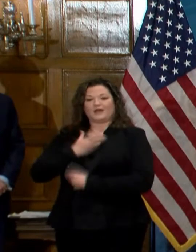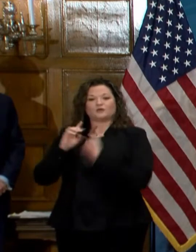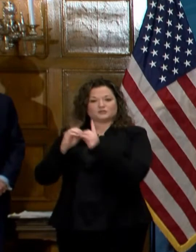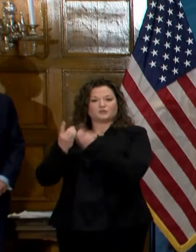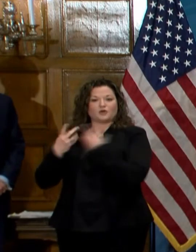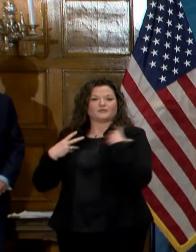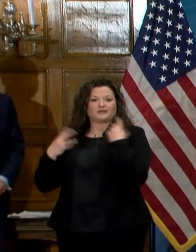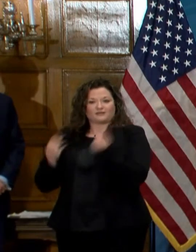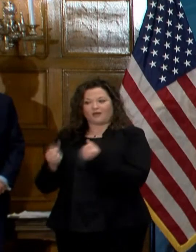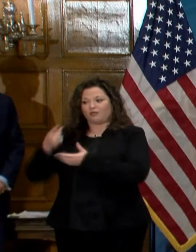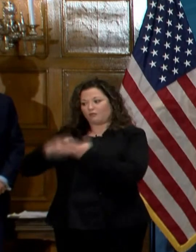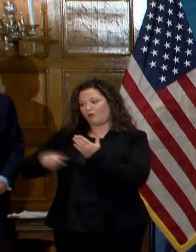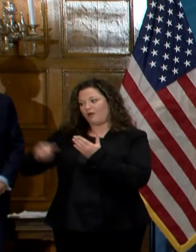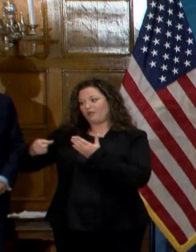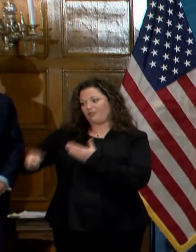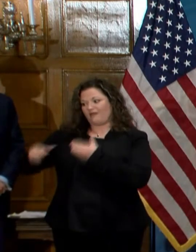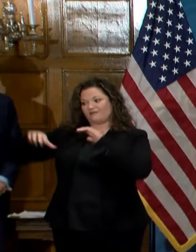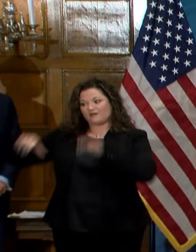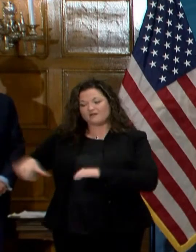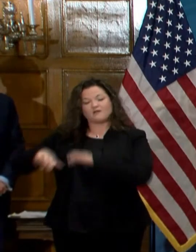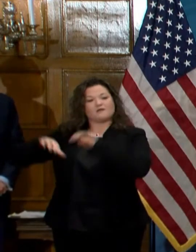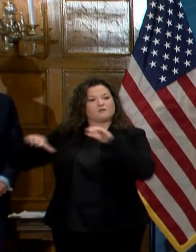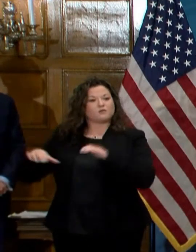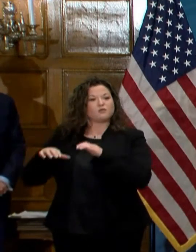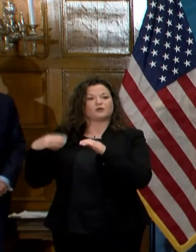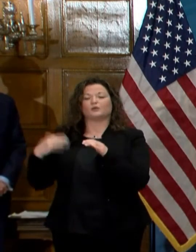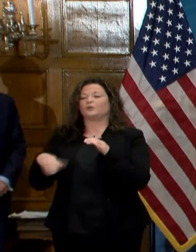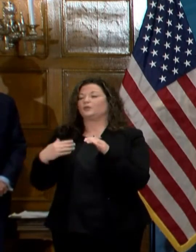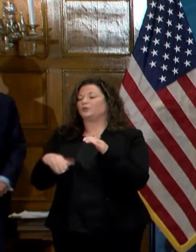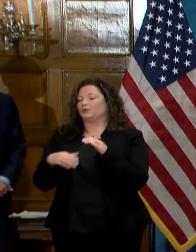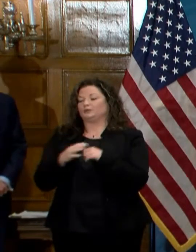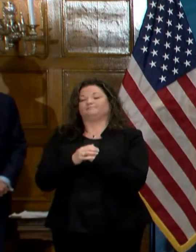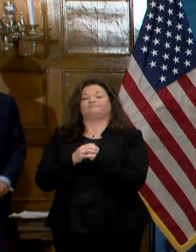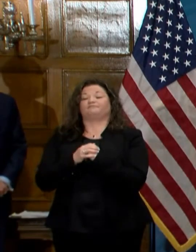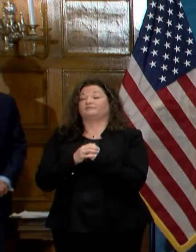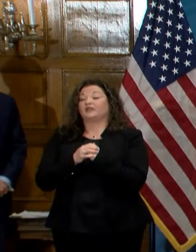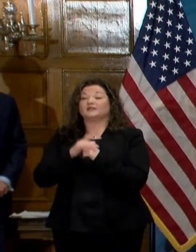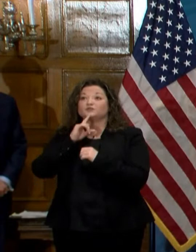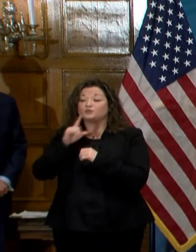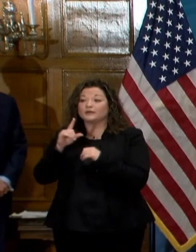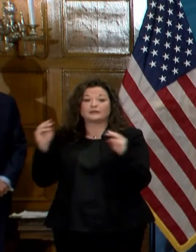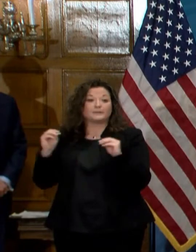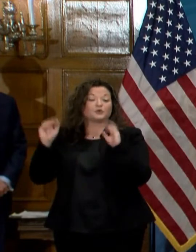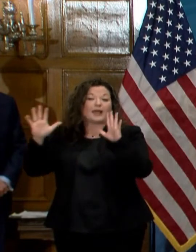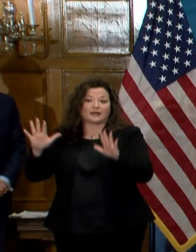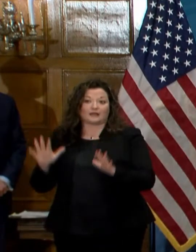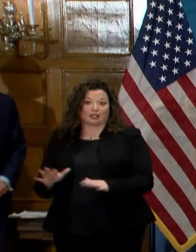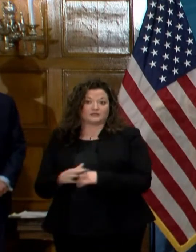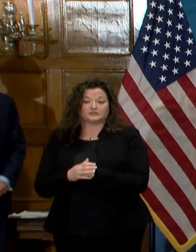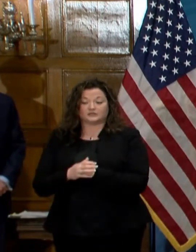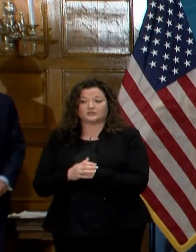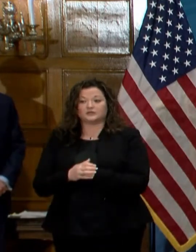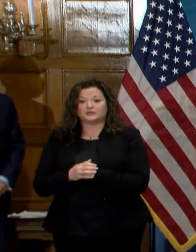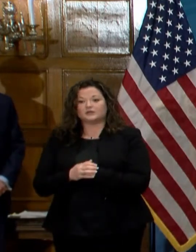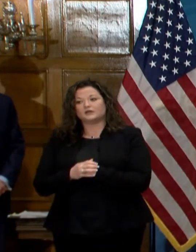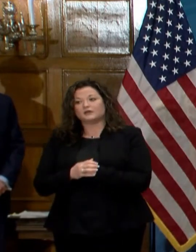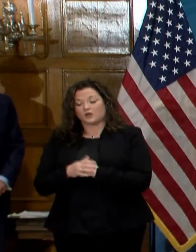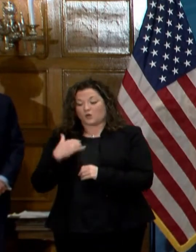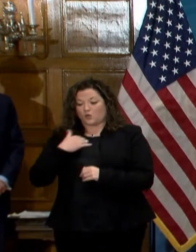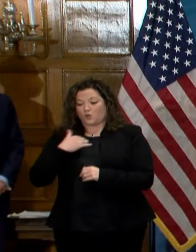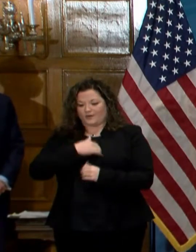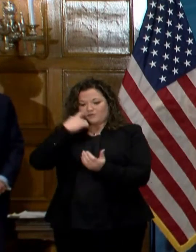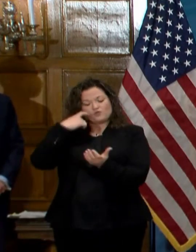done, and what they've done is nothing less than miraculous. And the problem that we're seeing is